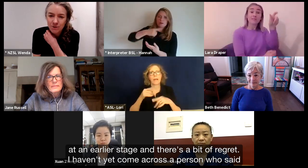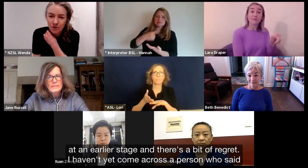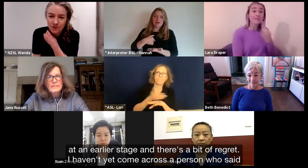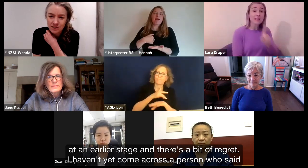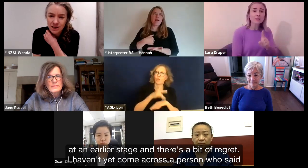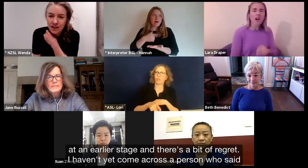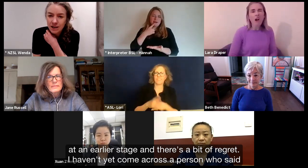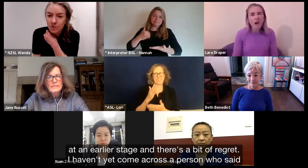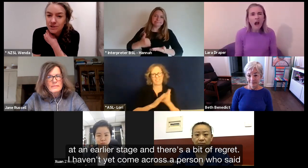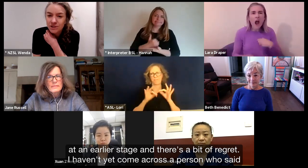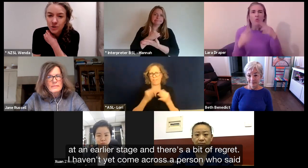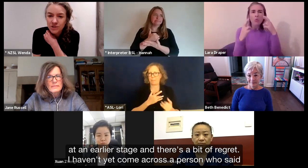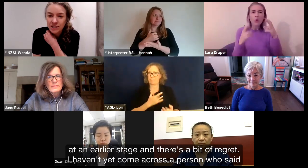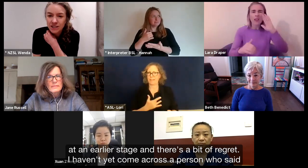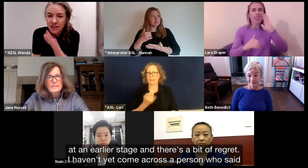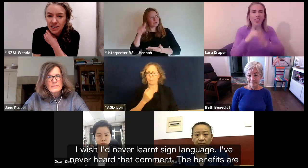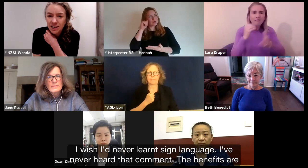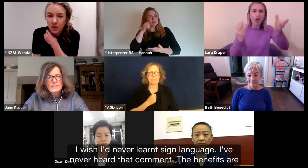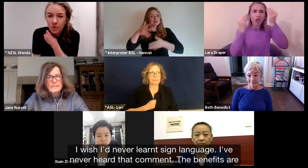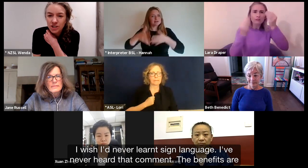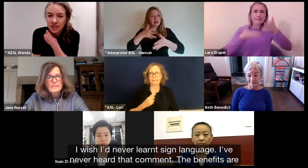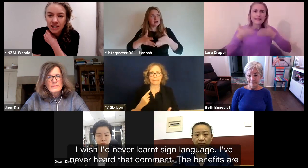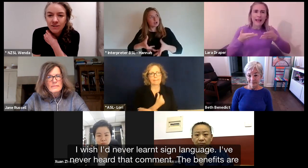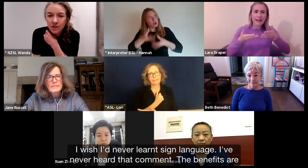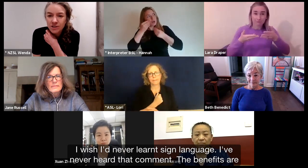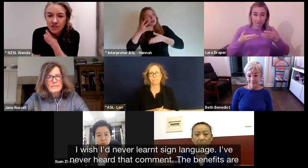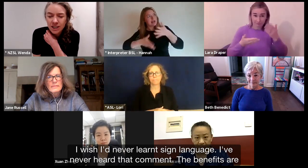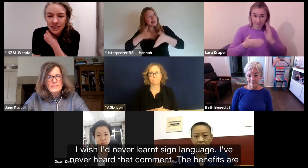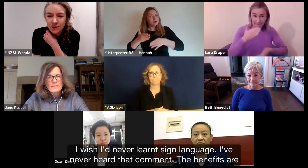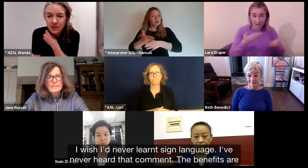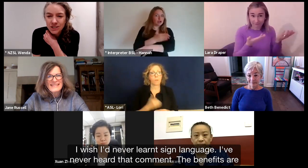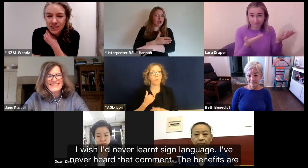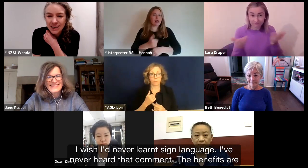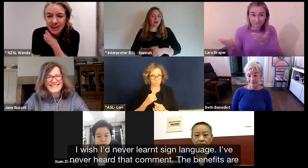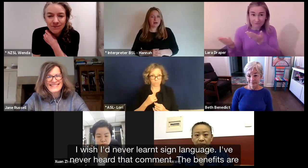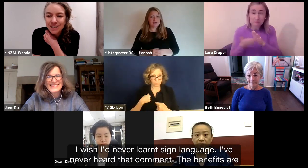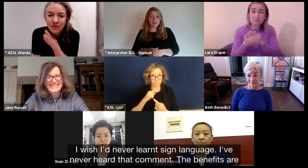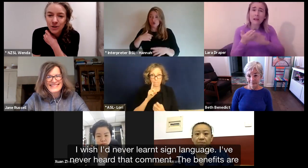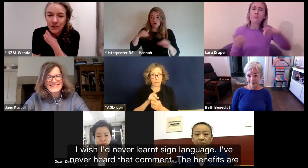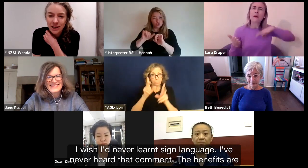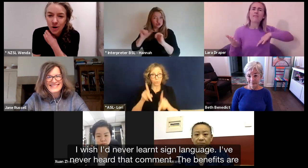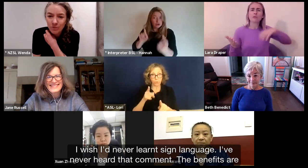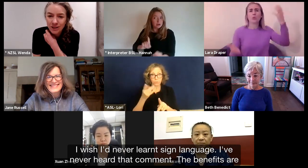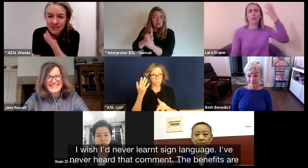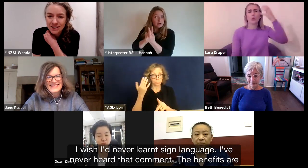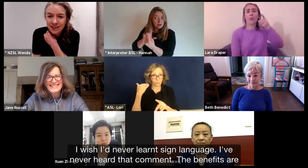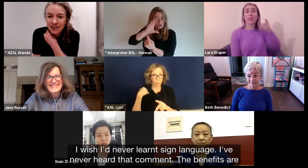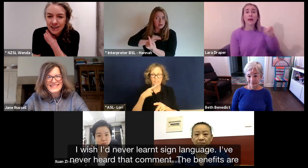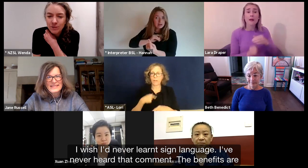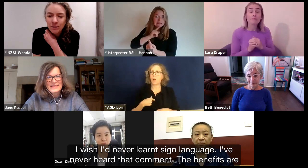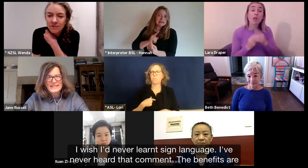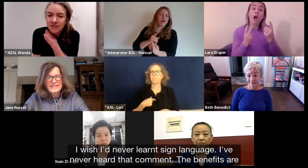yet come across a person who said, I wish I'd never learned sign language. I've never heard that comment.